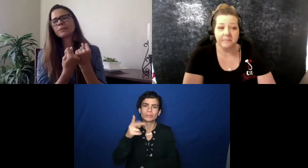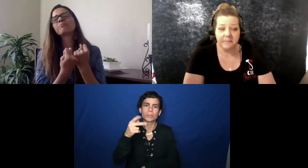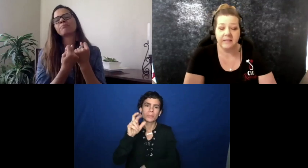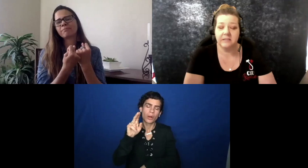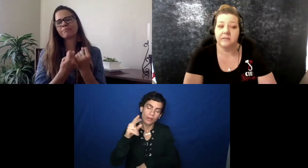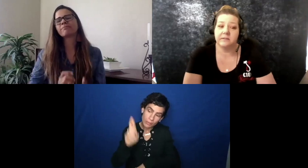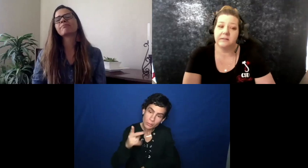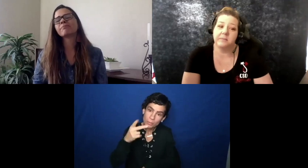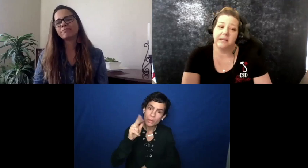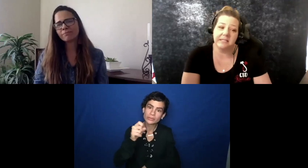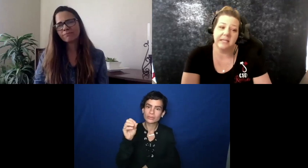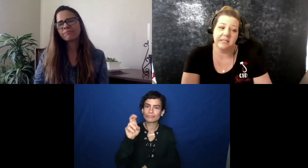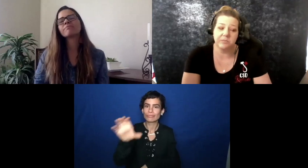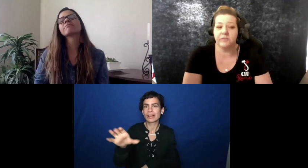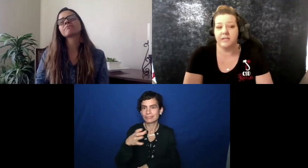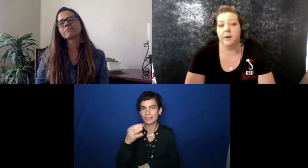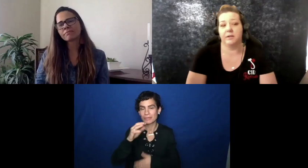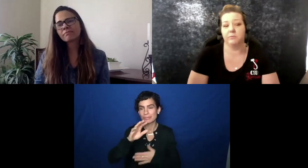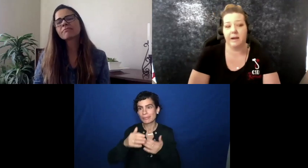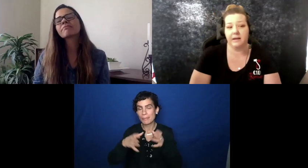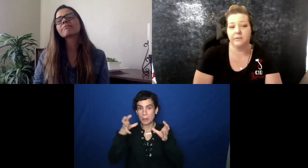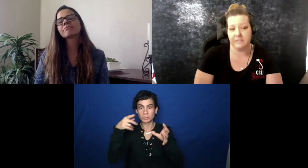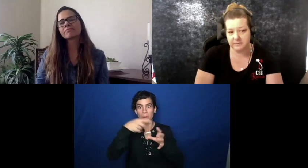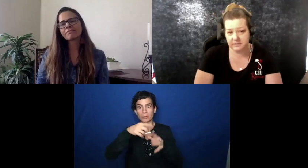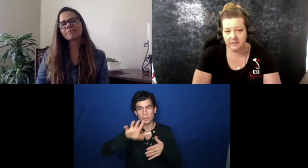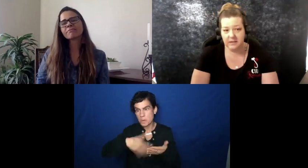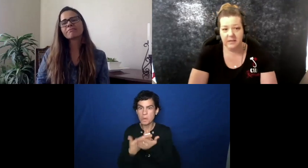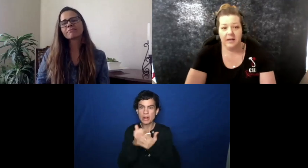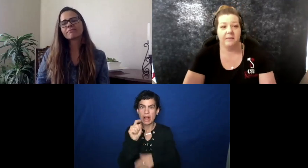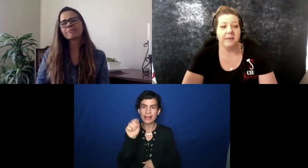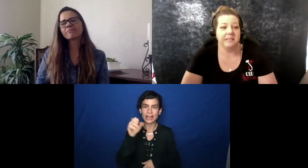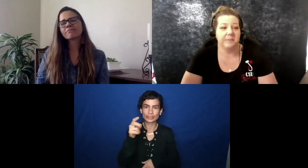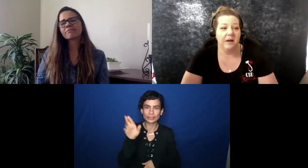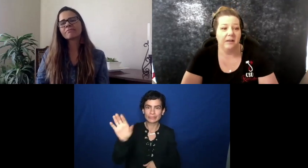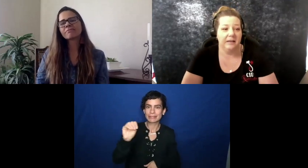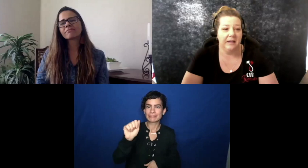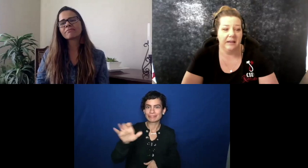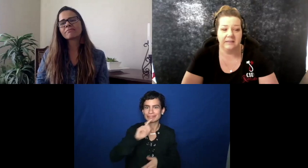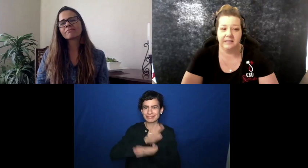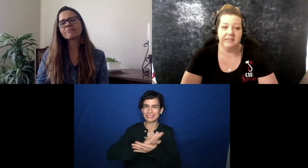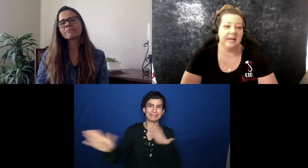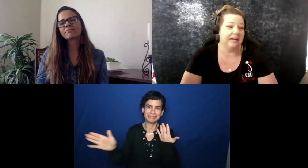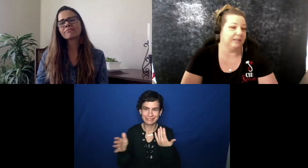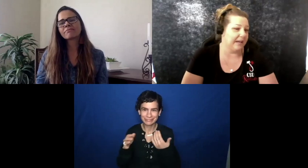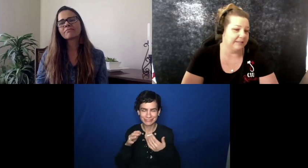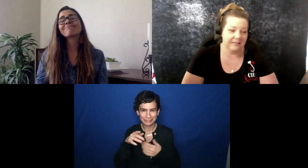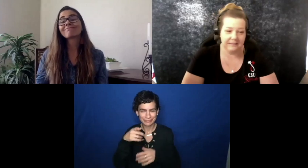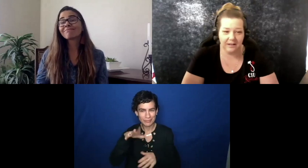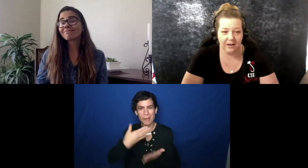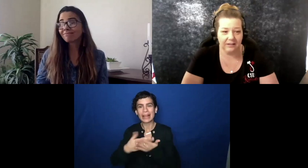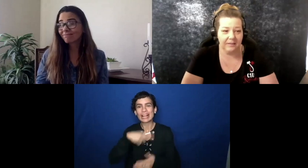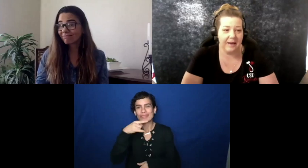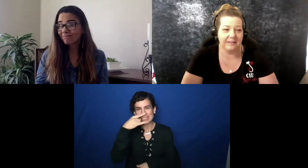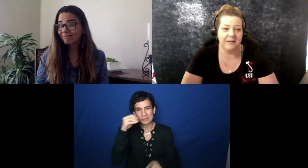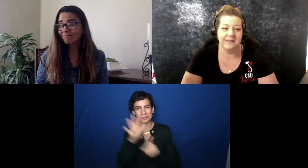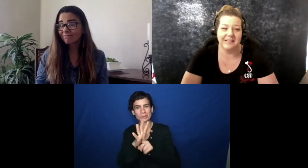team that plays against Riverside Parks and Rec other teams. Basketball, it's entirely at CSDR